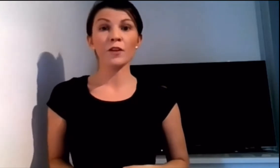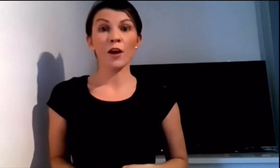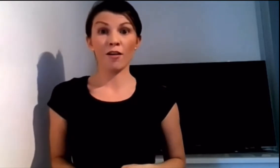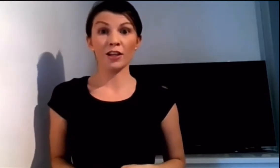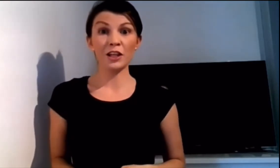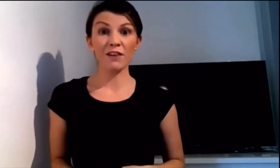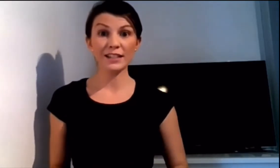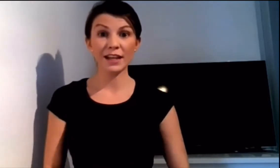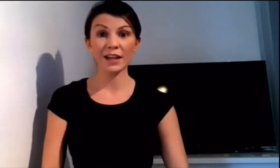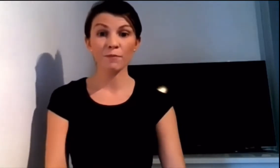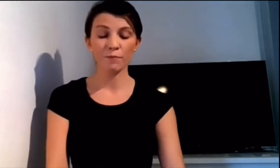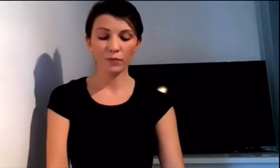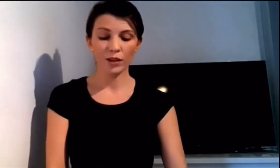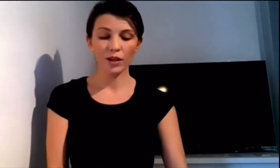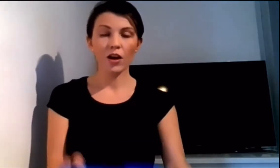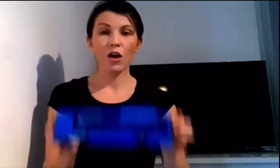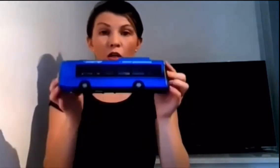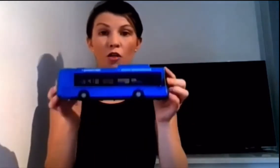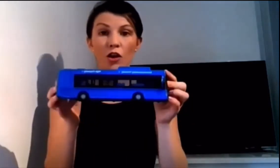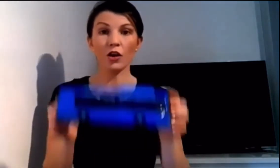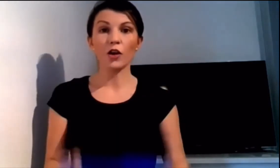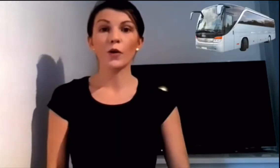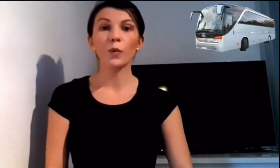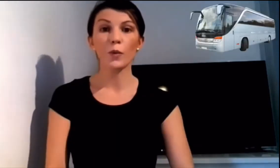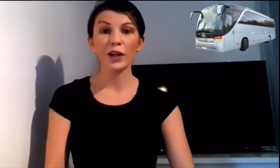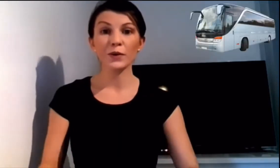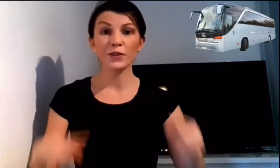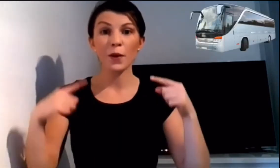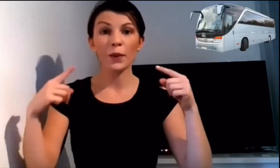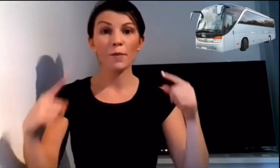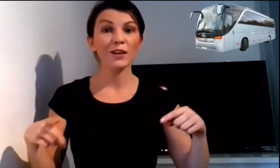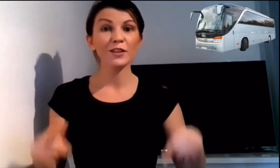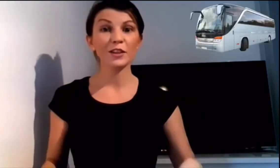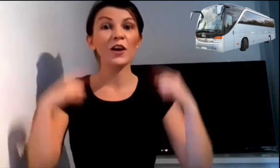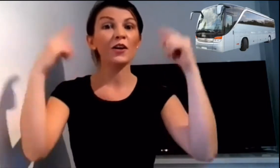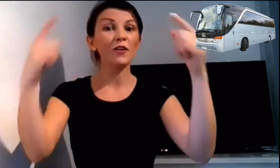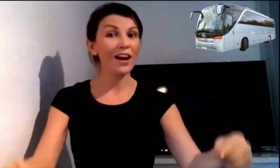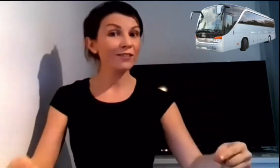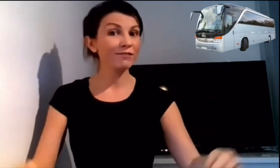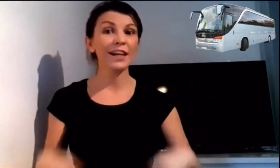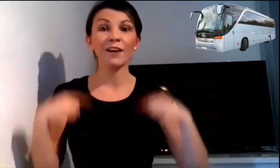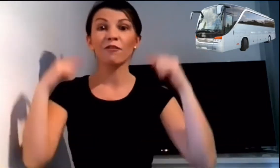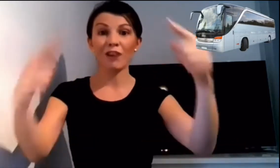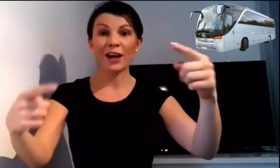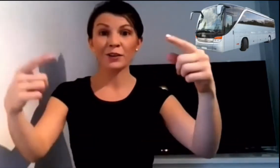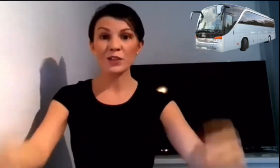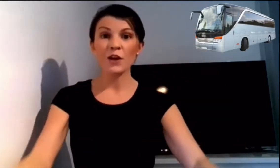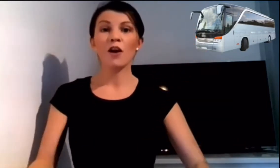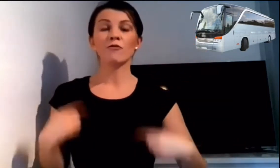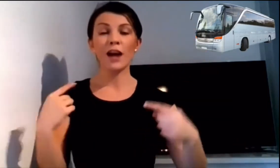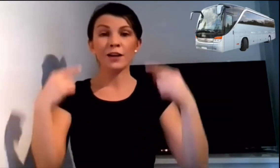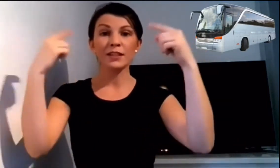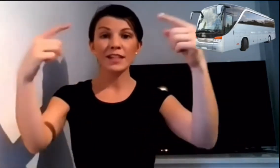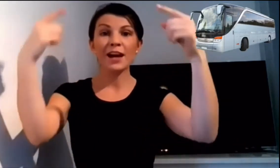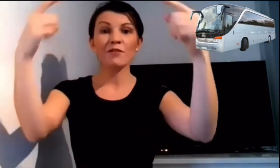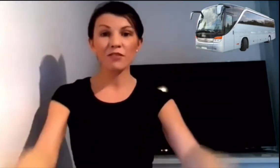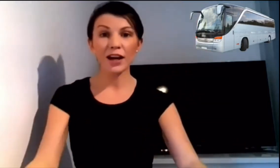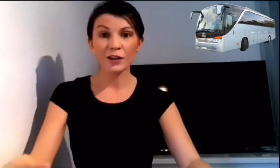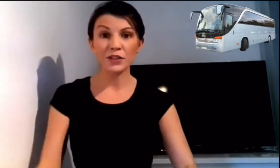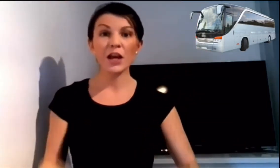you ready? The wheels on the bus go round and round, round and round,